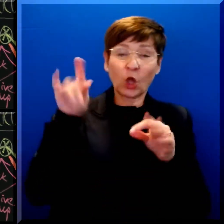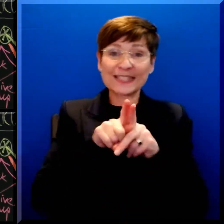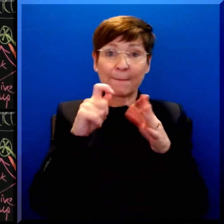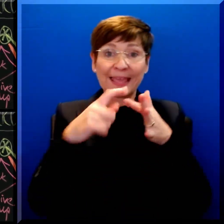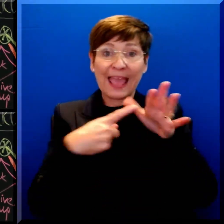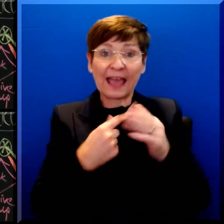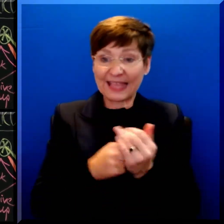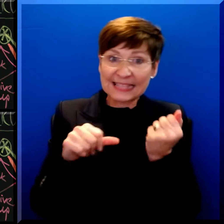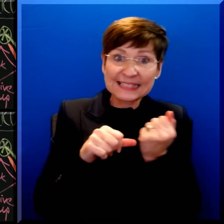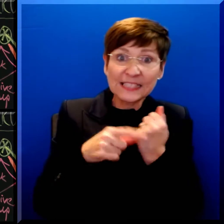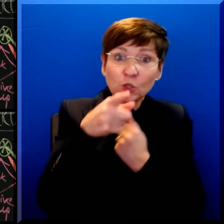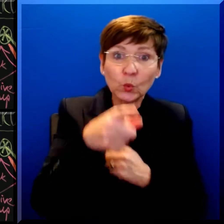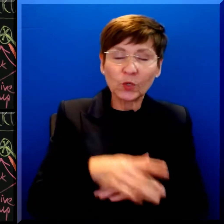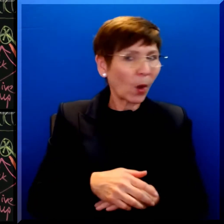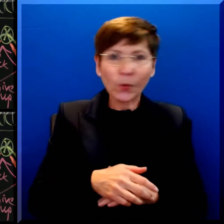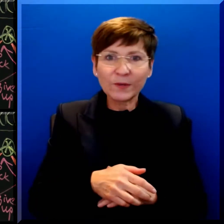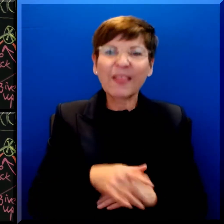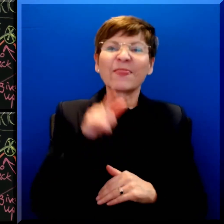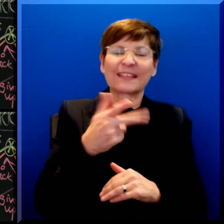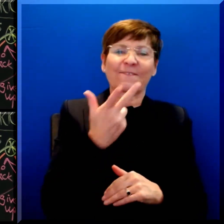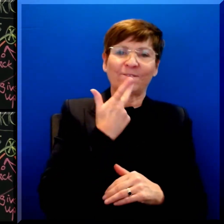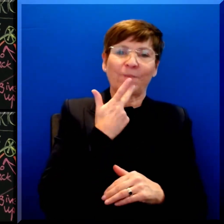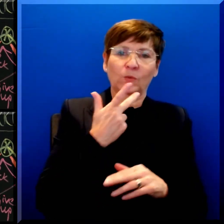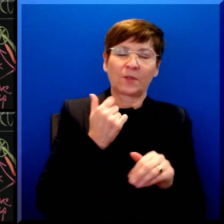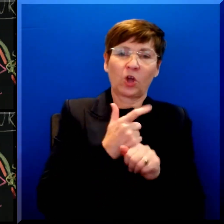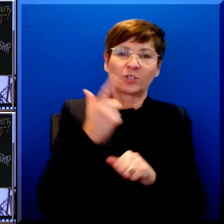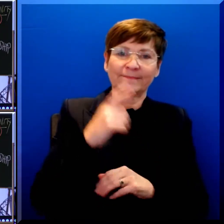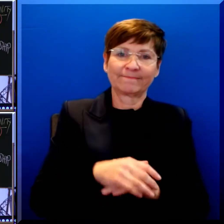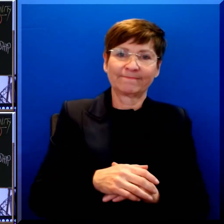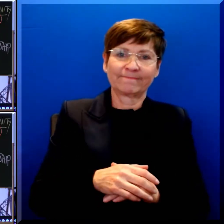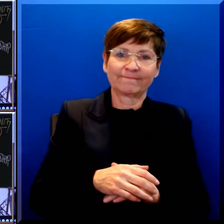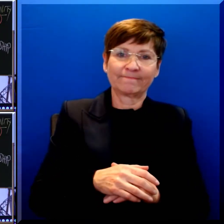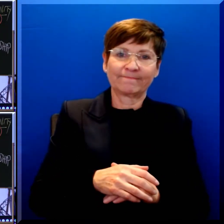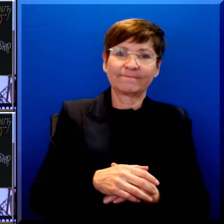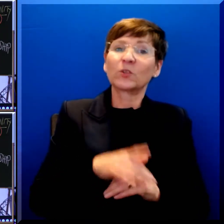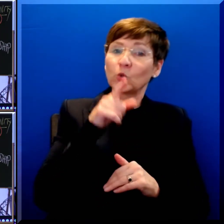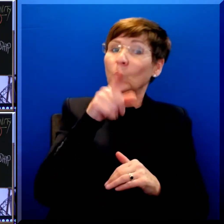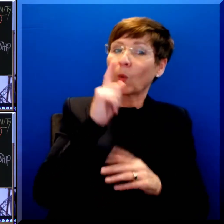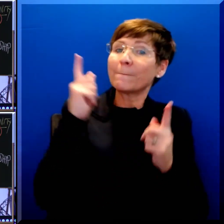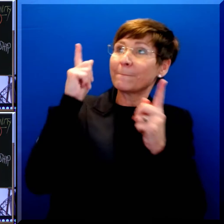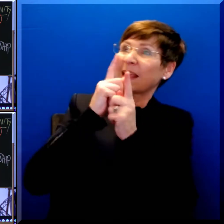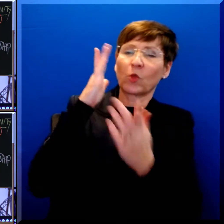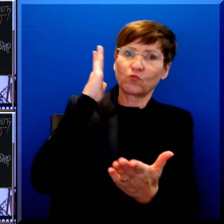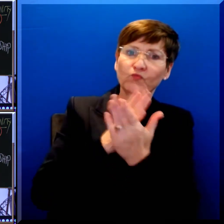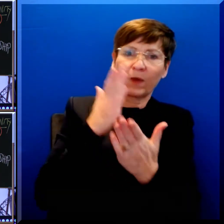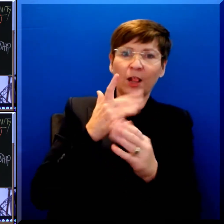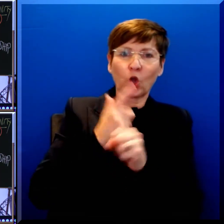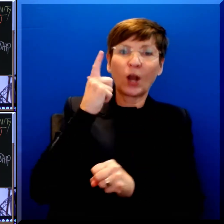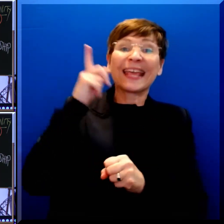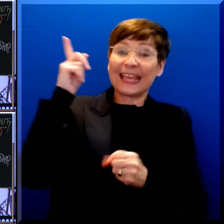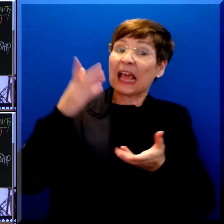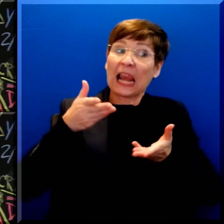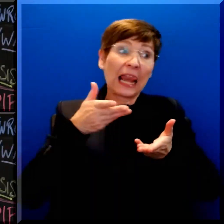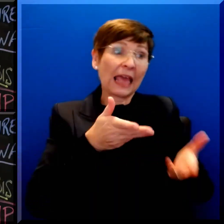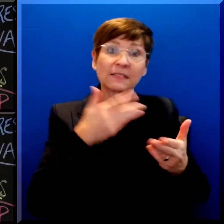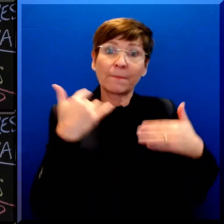assistant. If you think he is, that's a false God. See, on the other side of this dip, we meet the real God of the Bible who permits pain